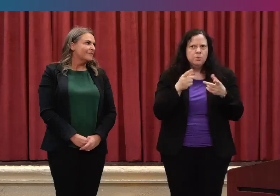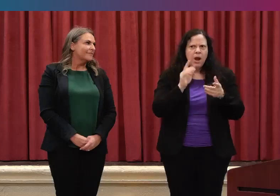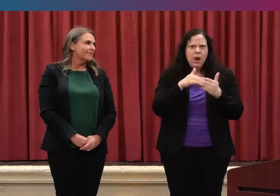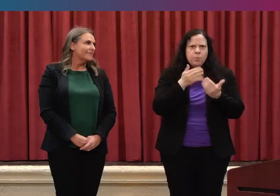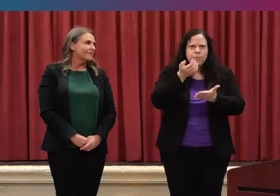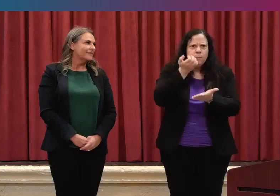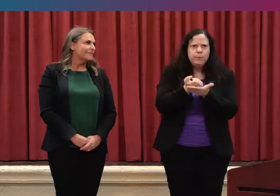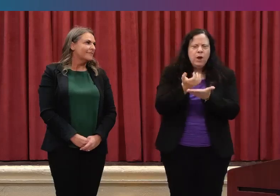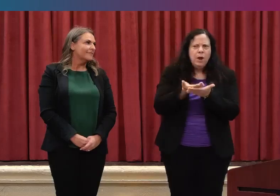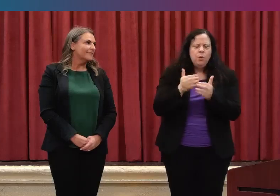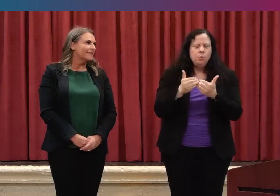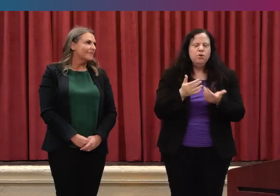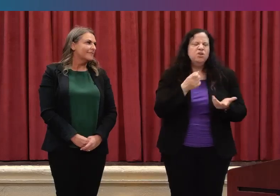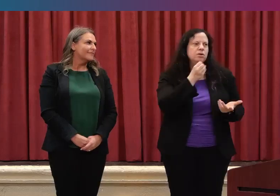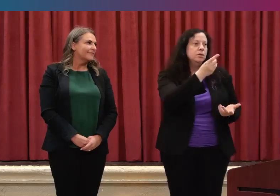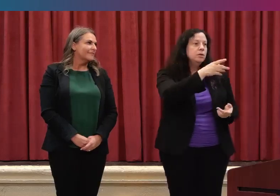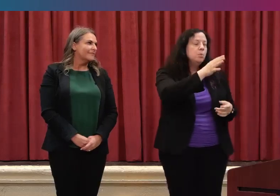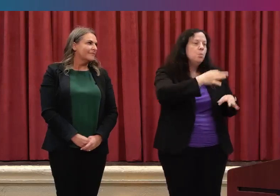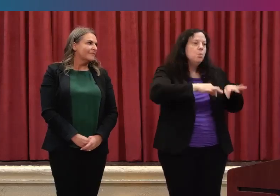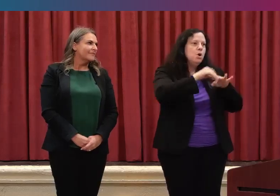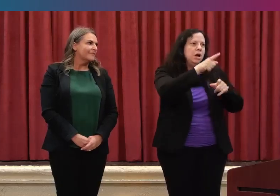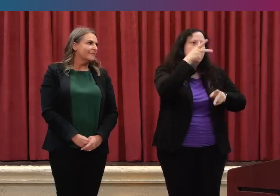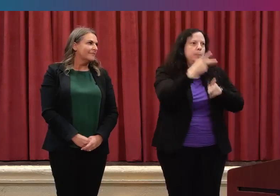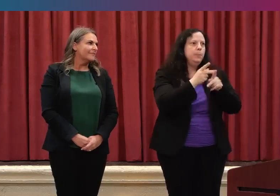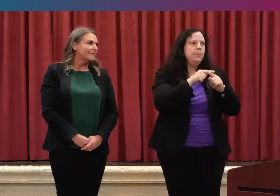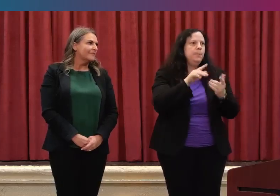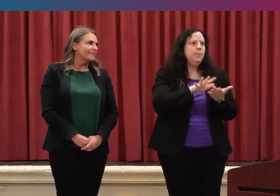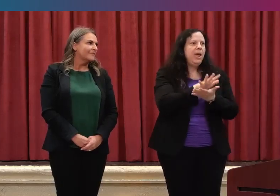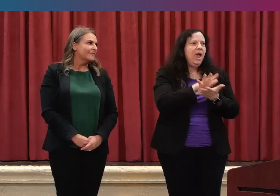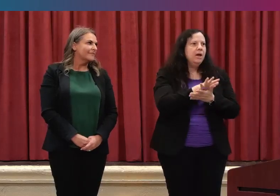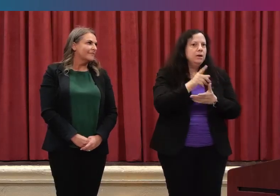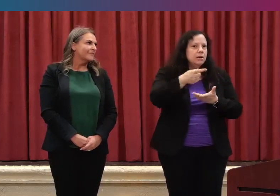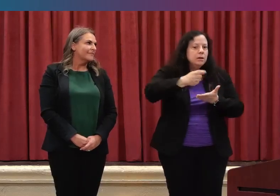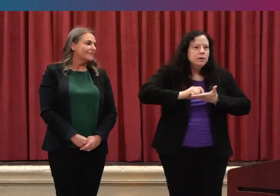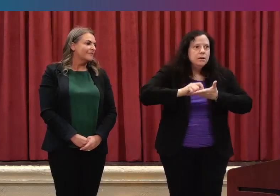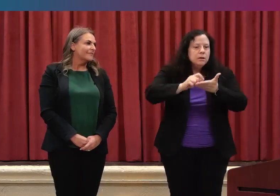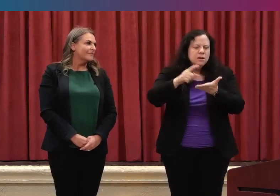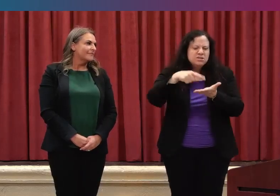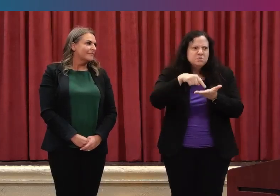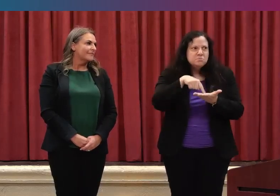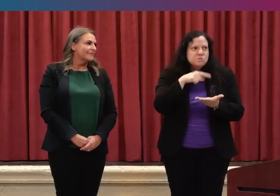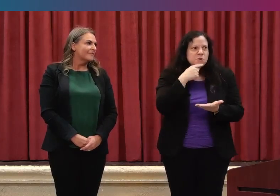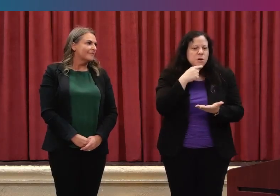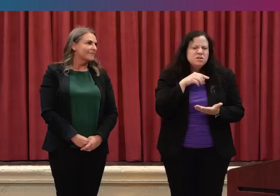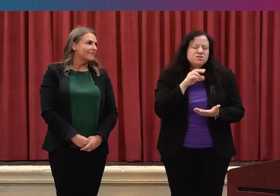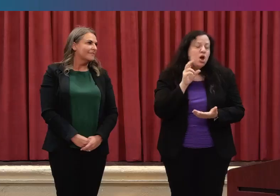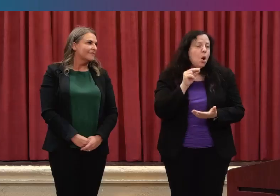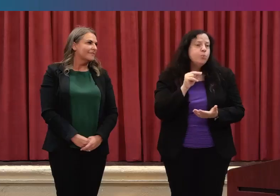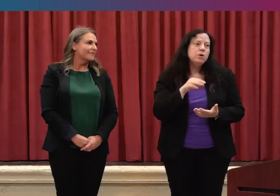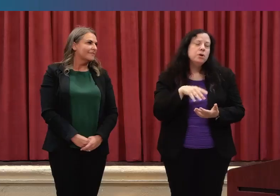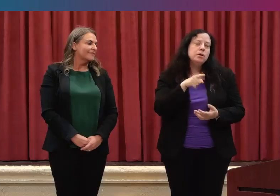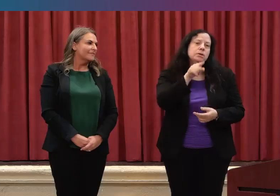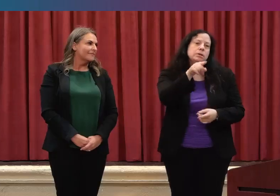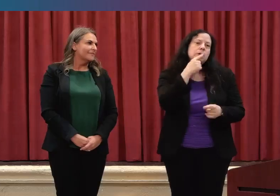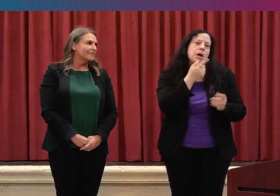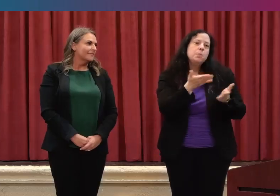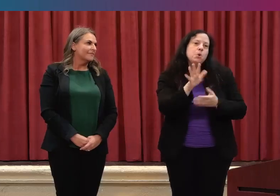person, how do you provide evidence or proof? It's like keep a paper trail back and forth. Like going back, you know,